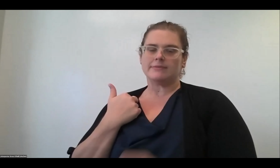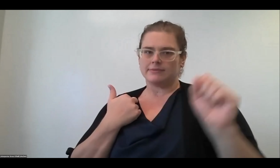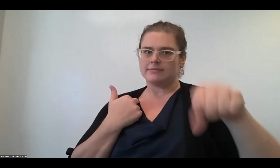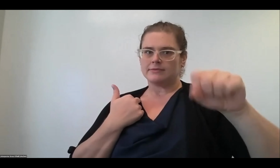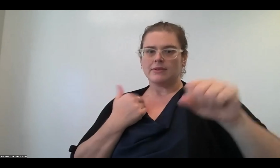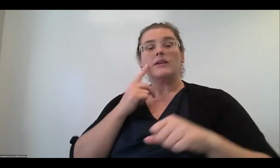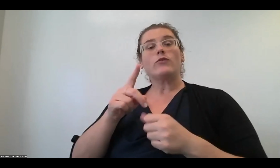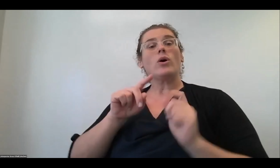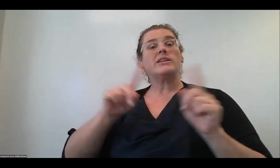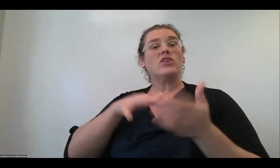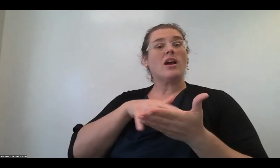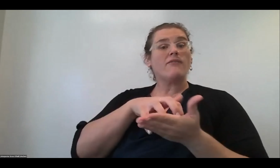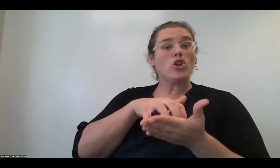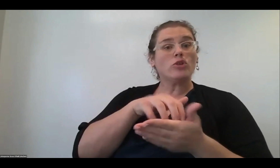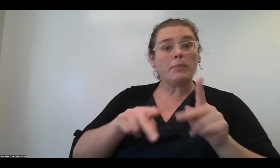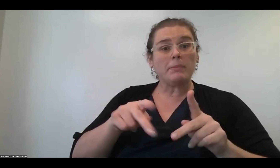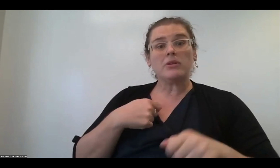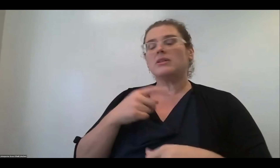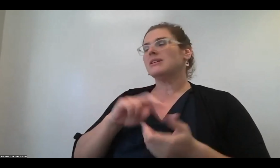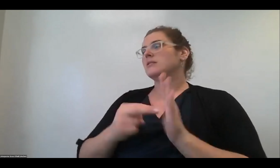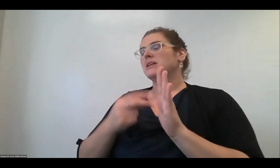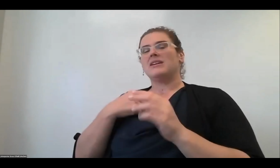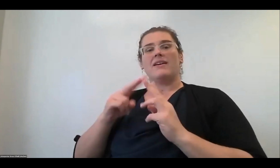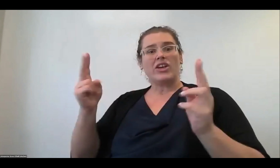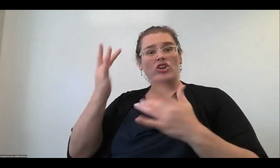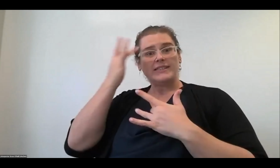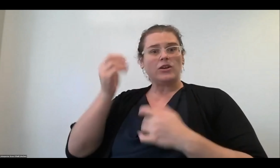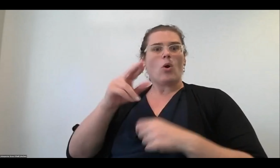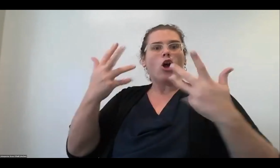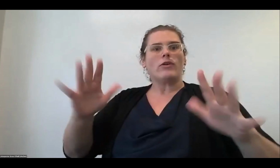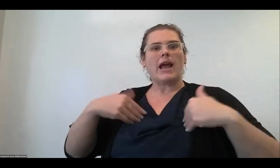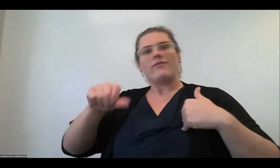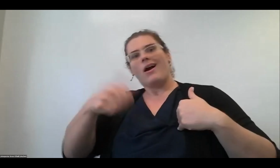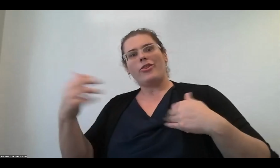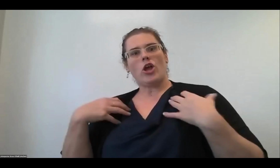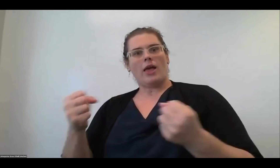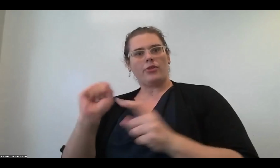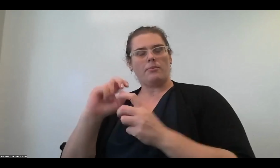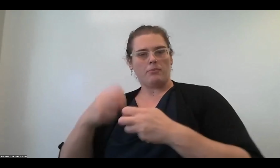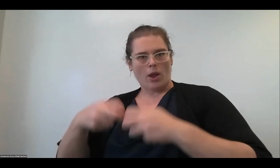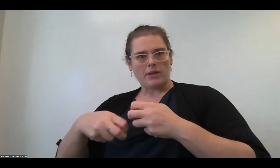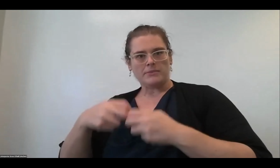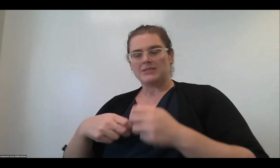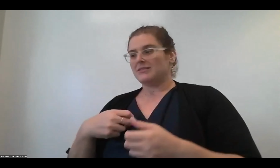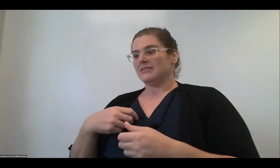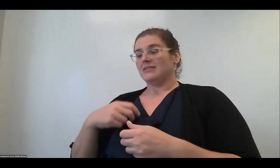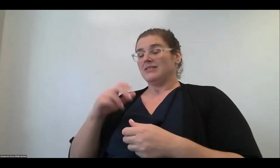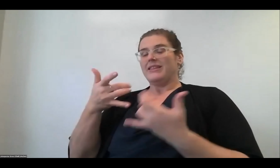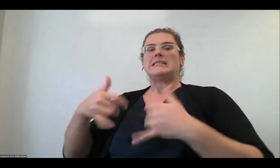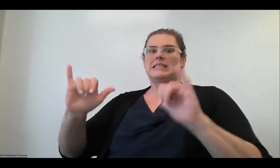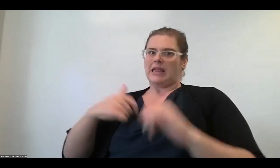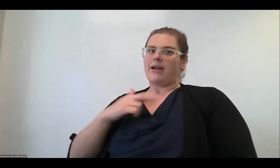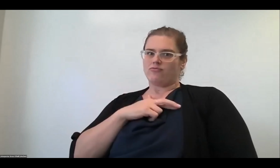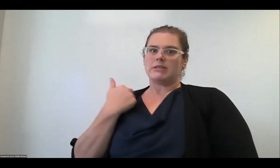seeing deaths and hospitalizations related to COVID-19. So the number has not zeroed out. There is